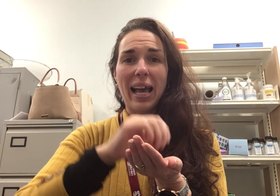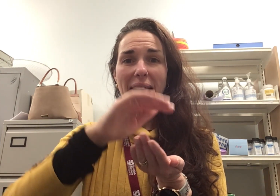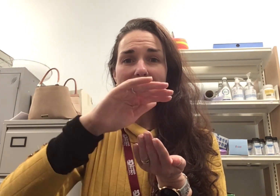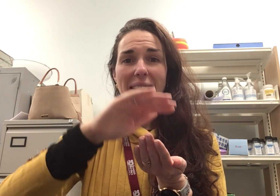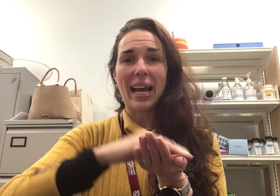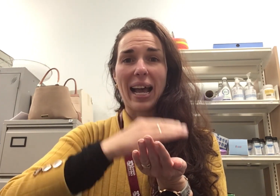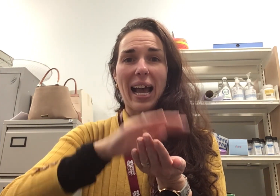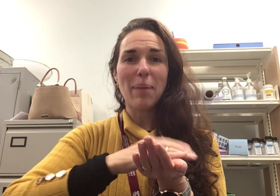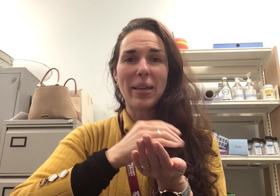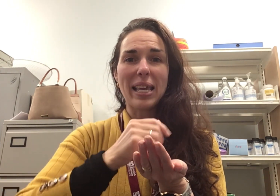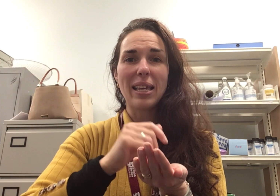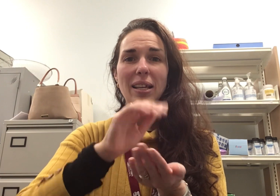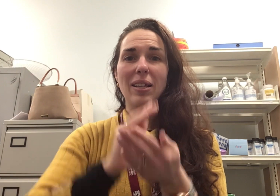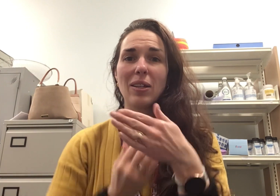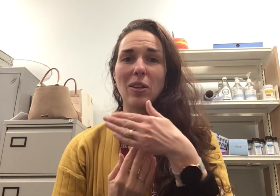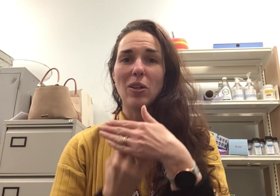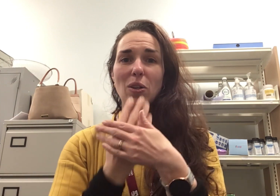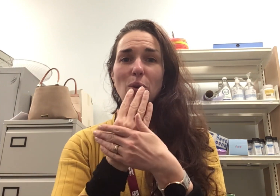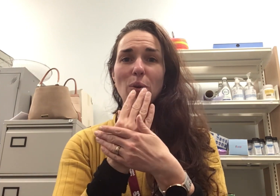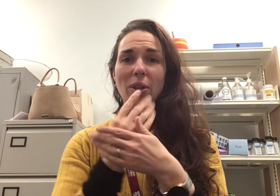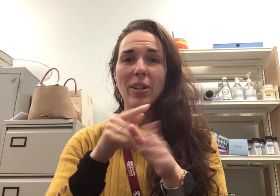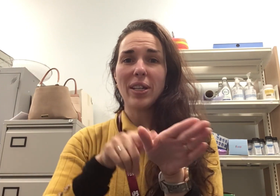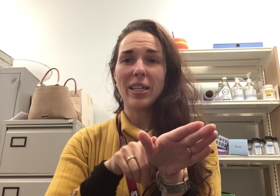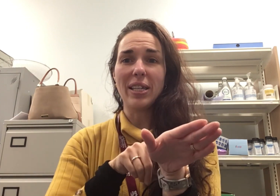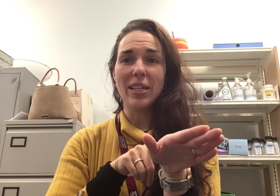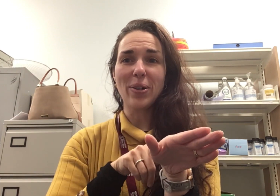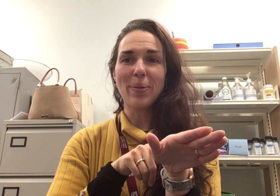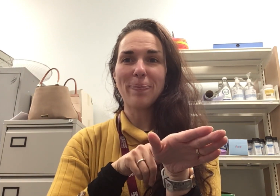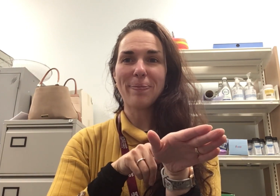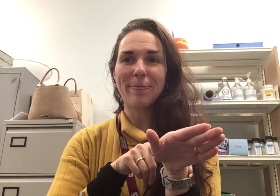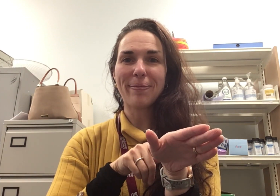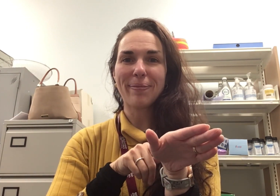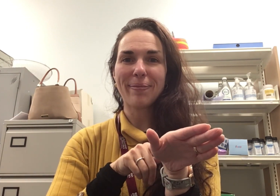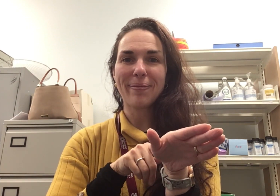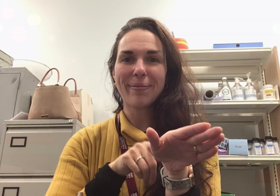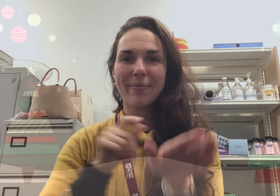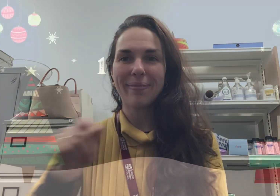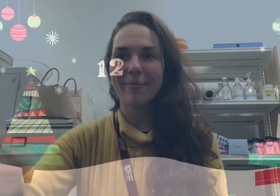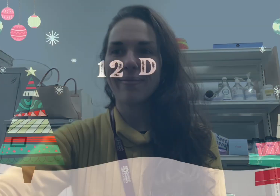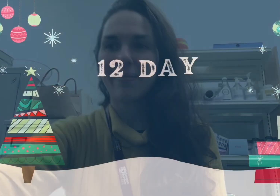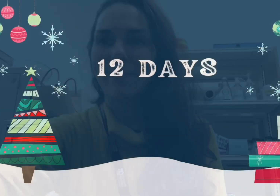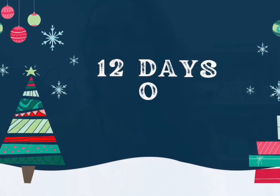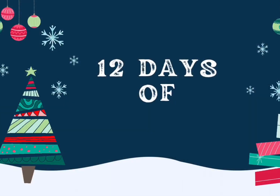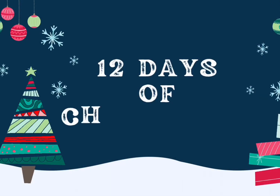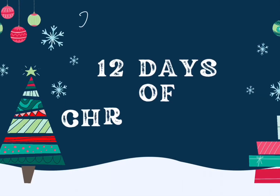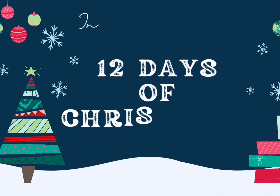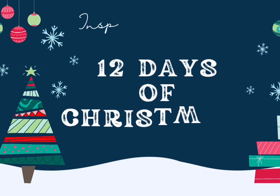and a Happy New Year.